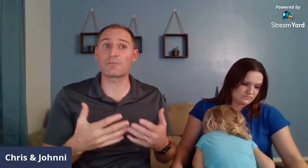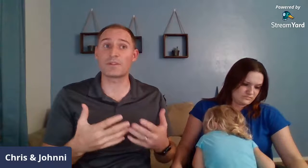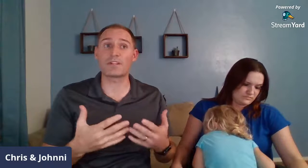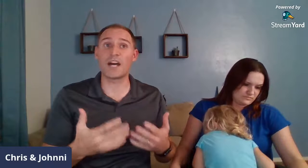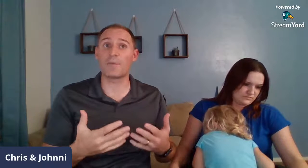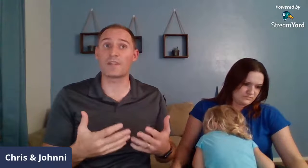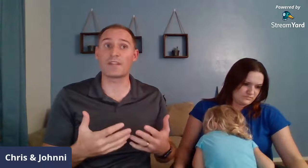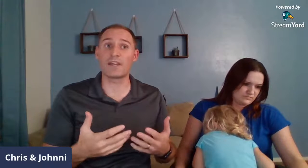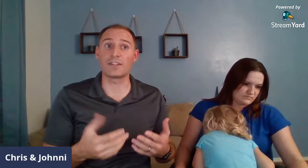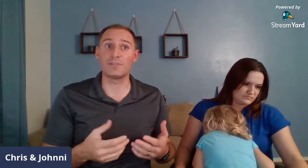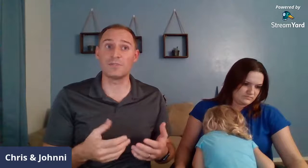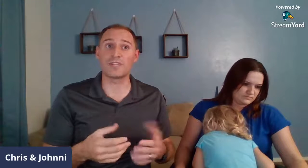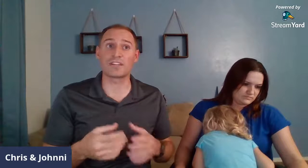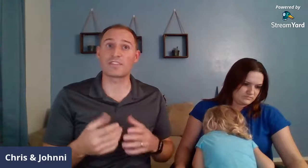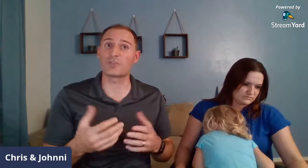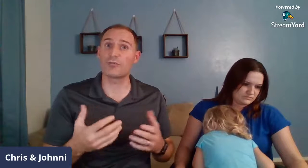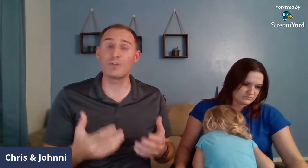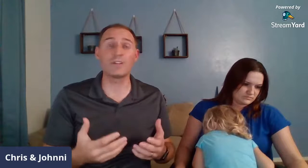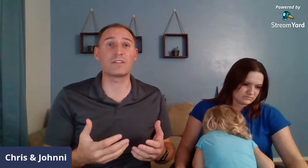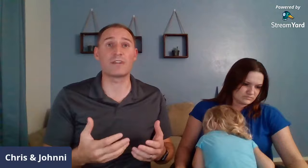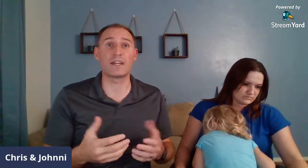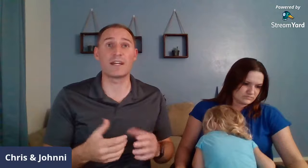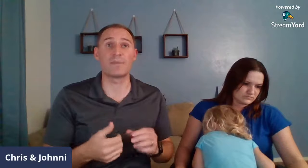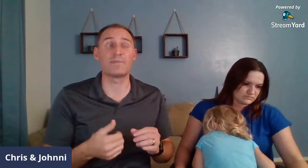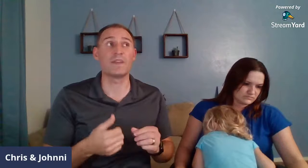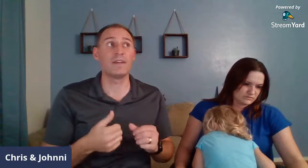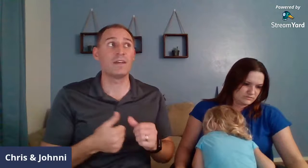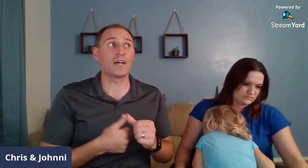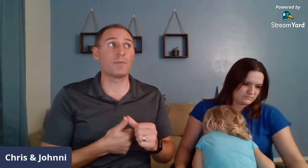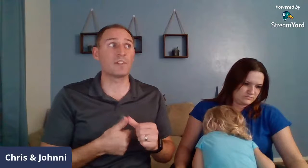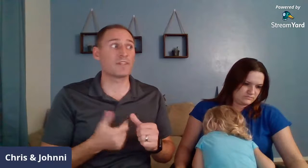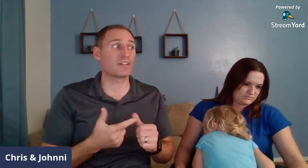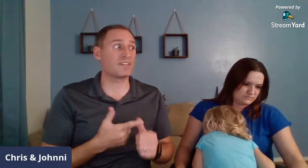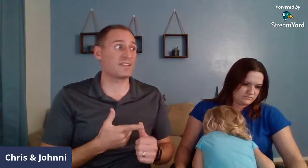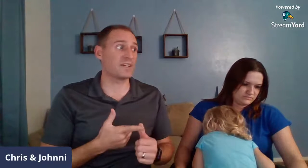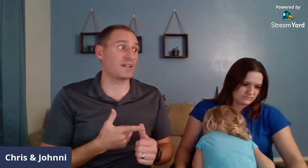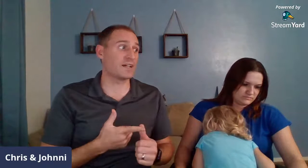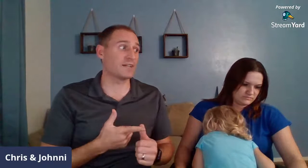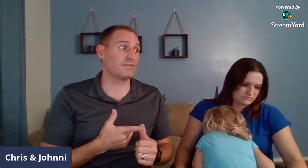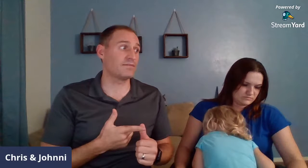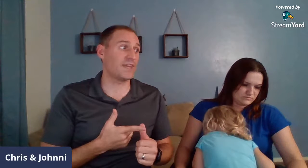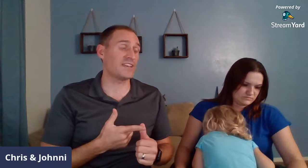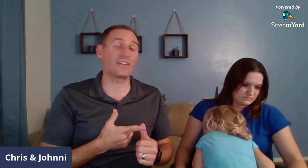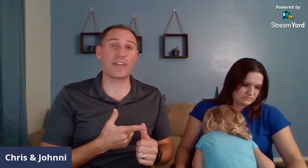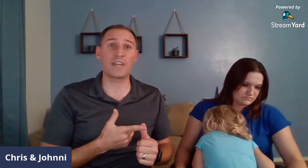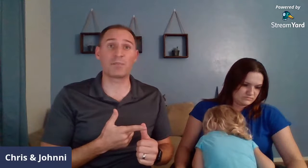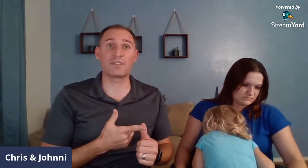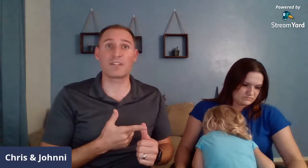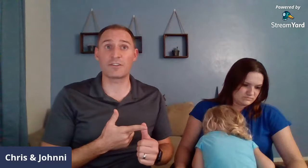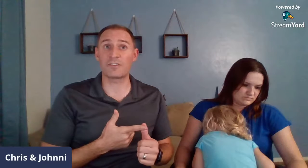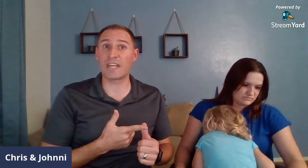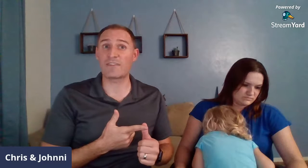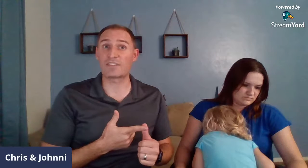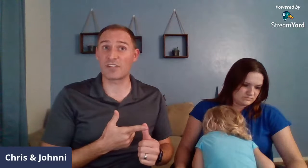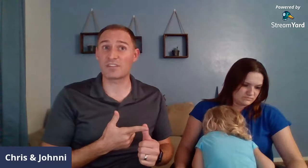really common YouTube channels, and they're really great. Bill Vickers and ASL that in particular are deaf